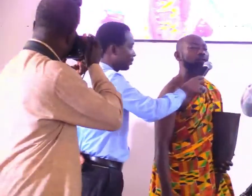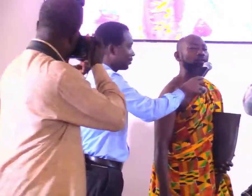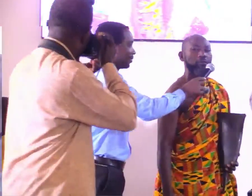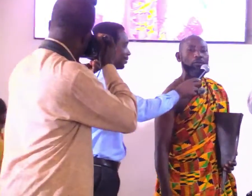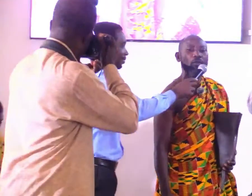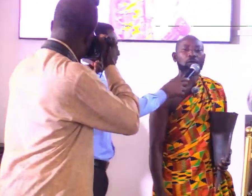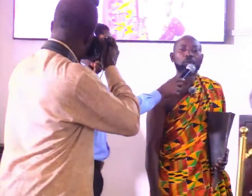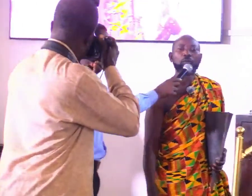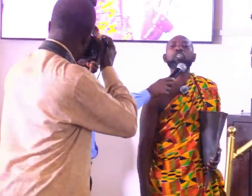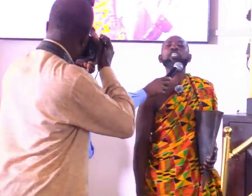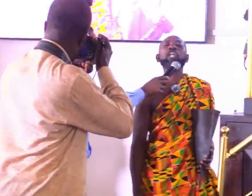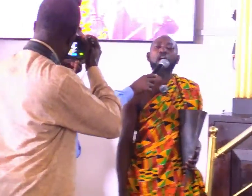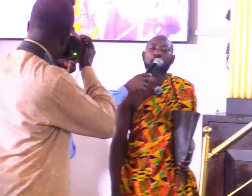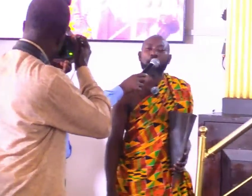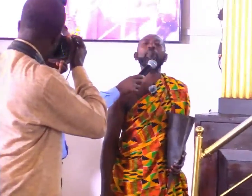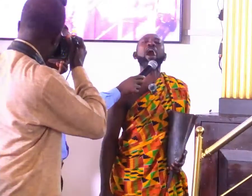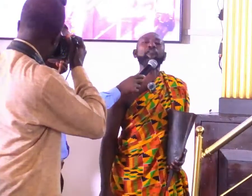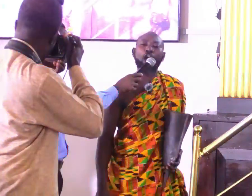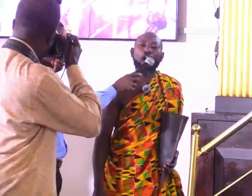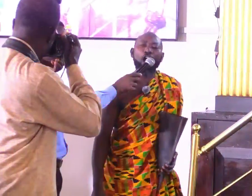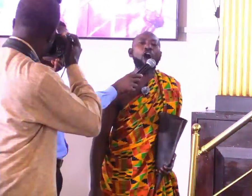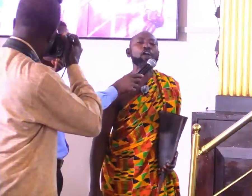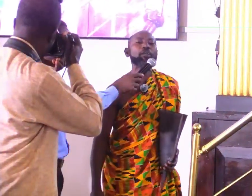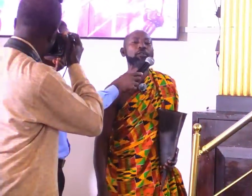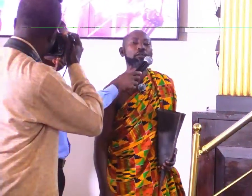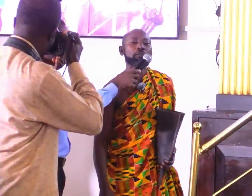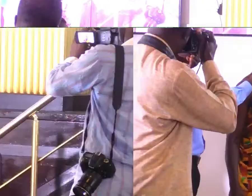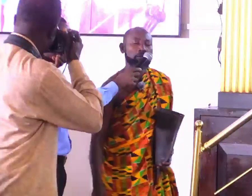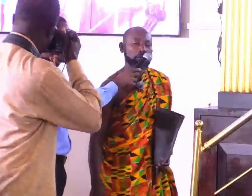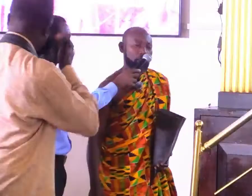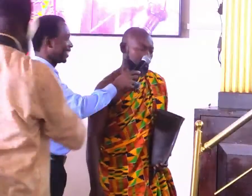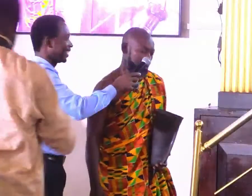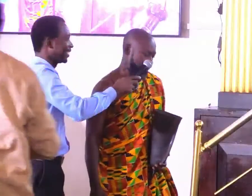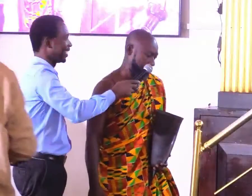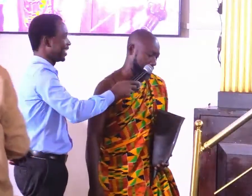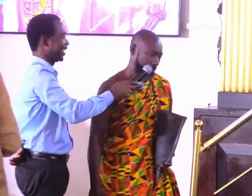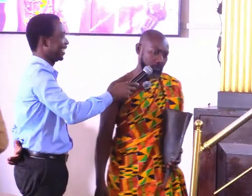Amafwe! Munju say yay, Amafwe!